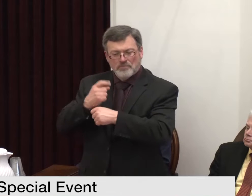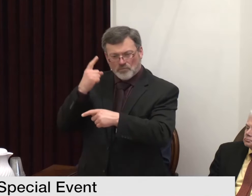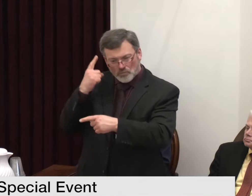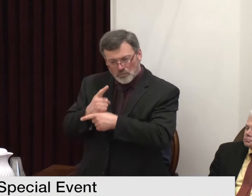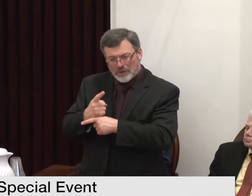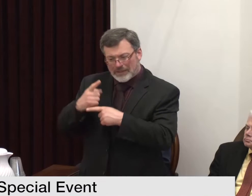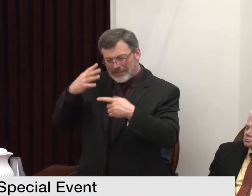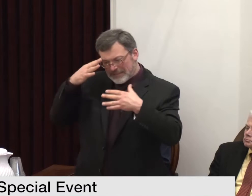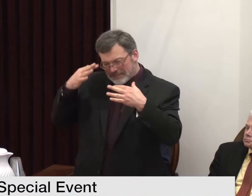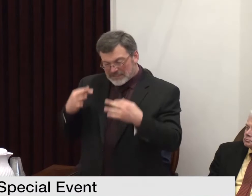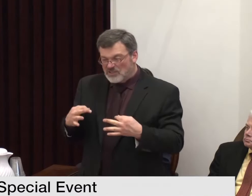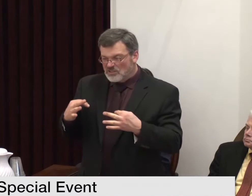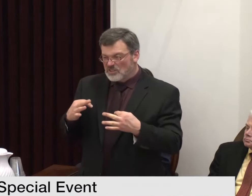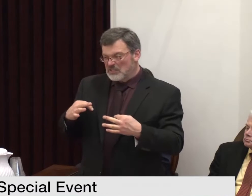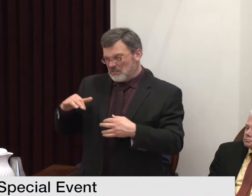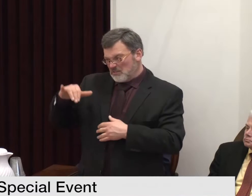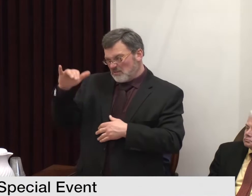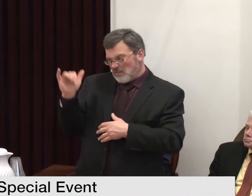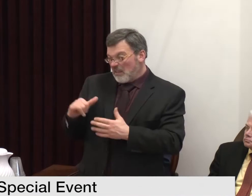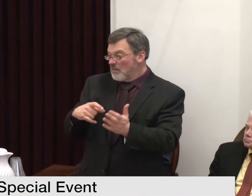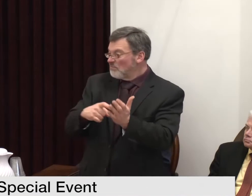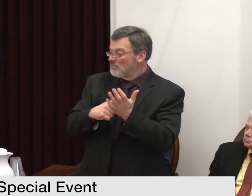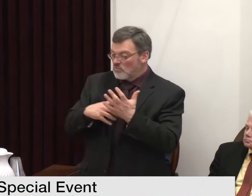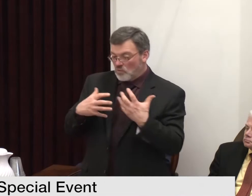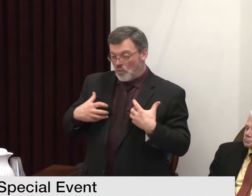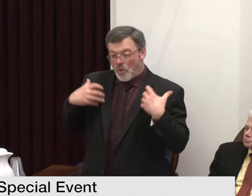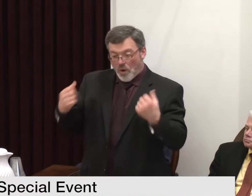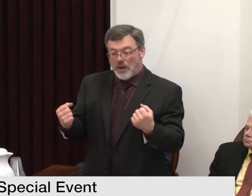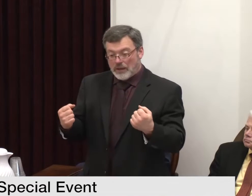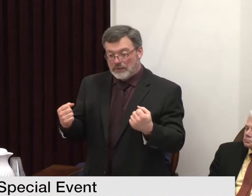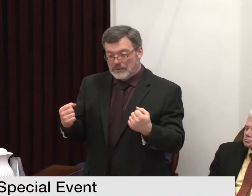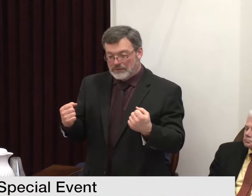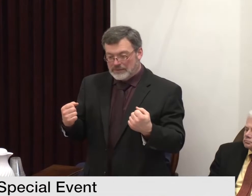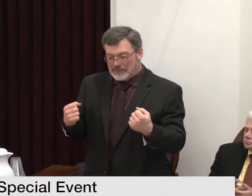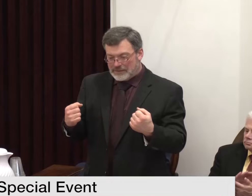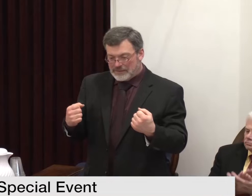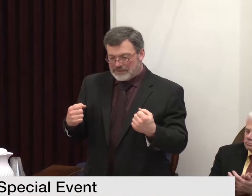home and a life here in our beautiful state.